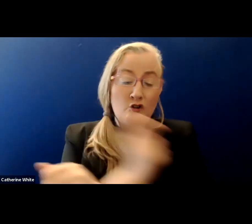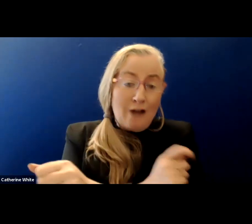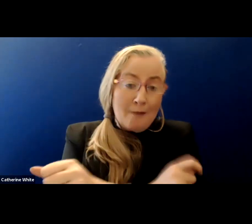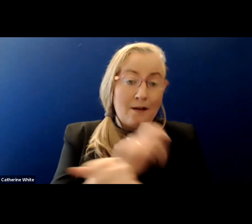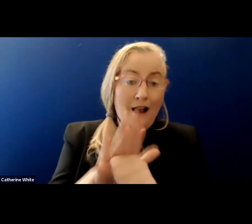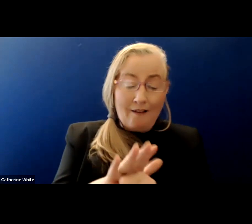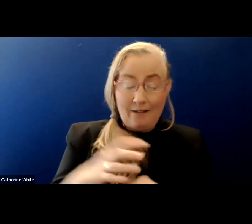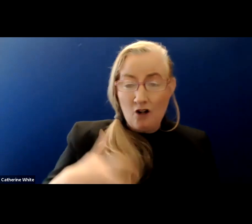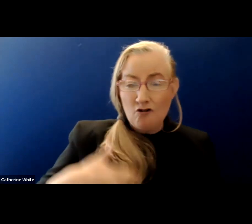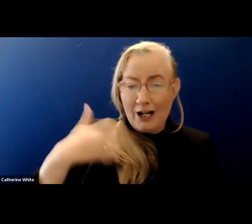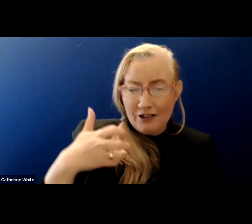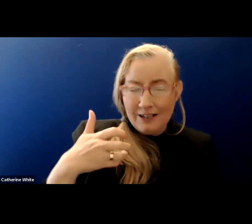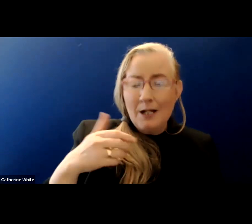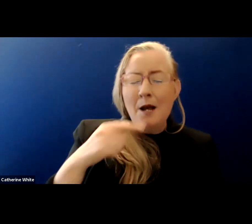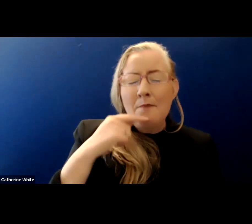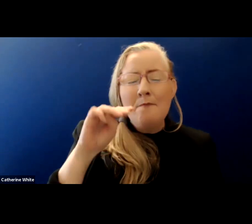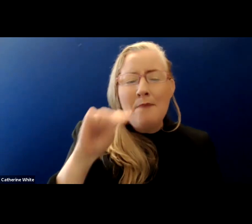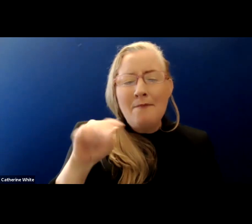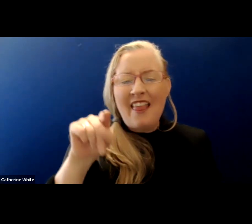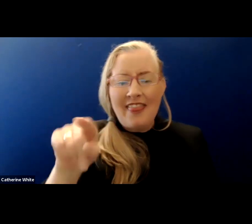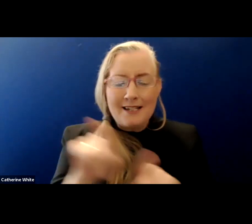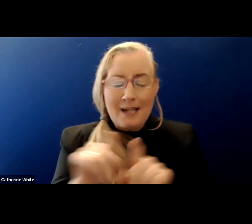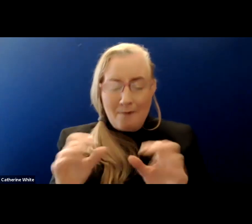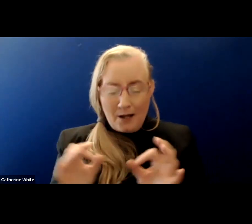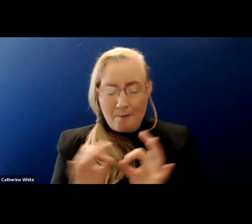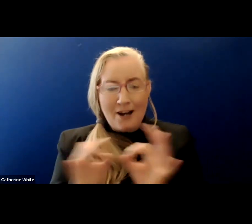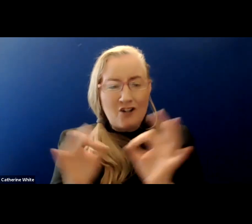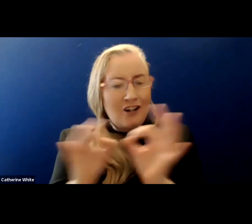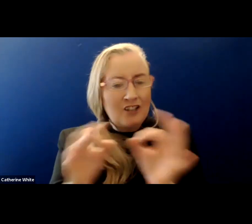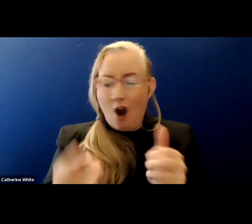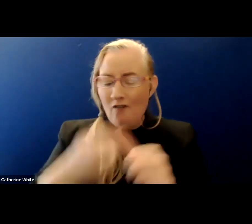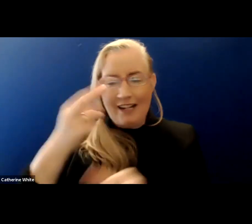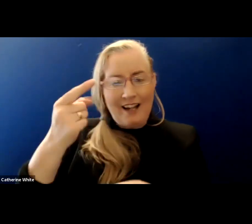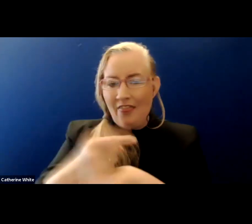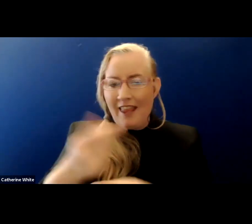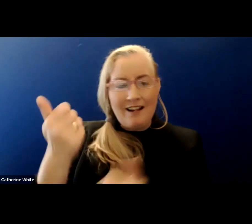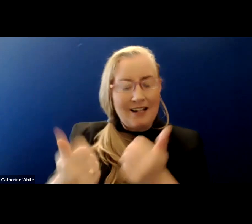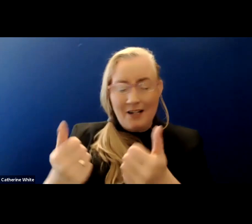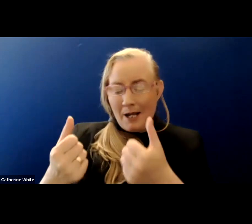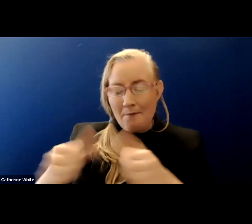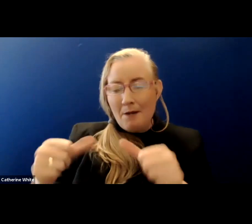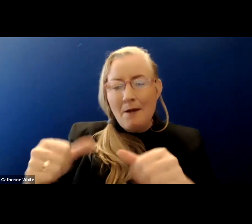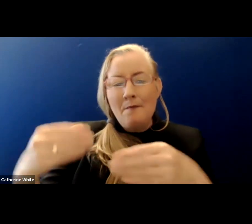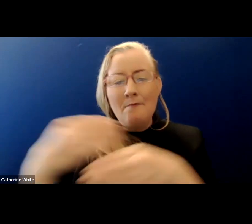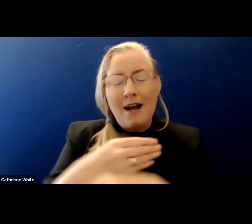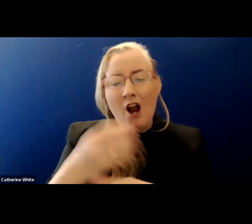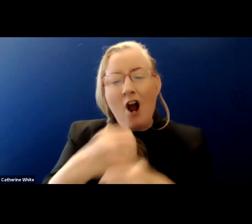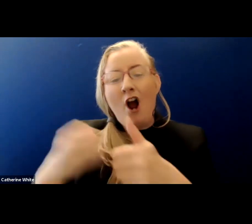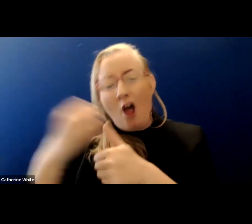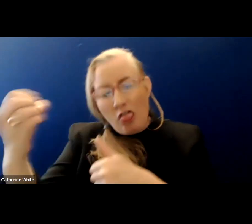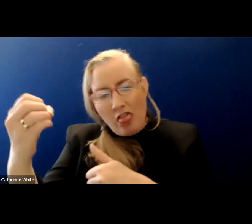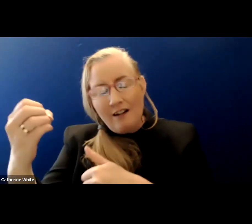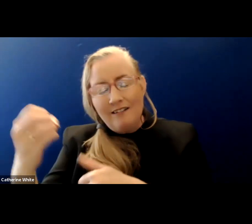they're, in my view, the same as the measures which the court is already implementing with respect to other